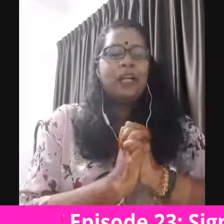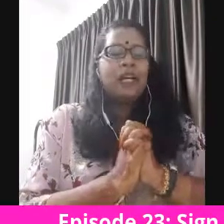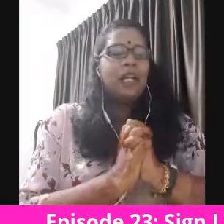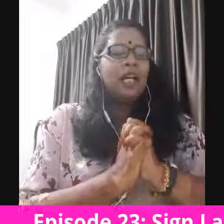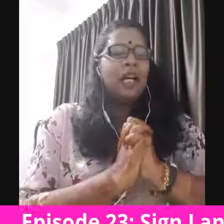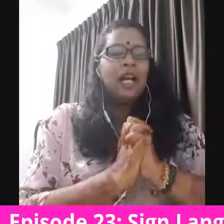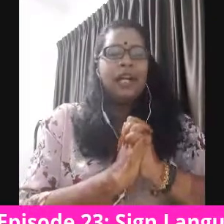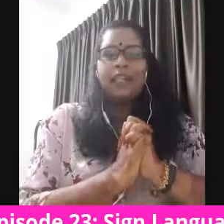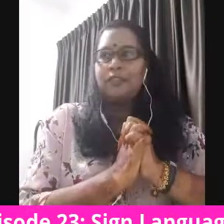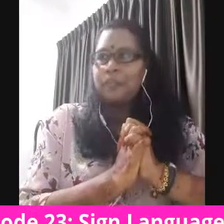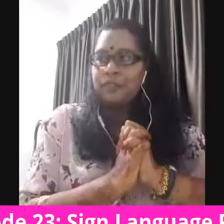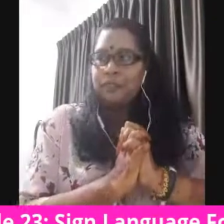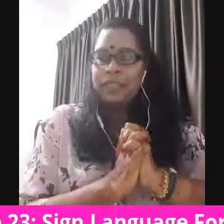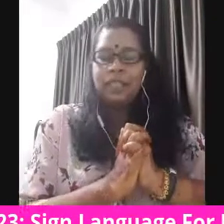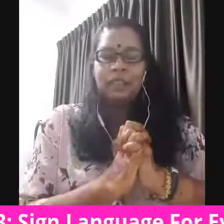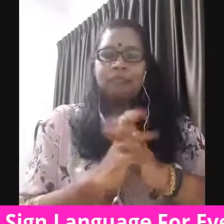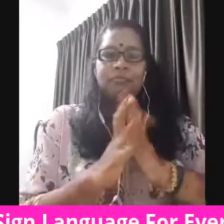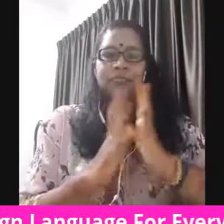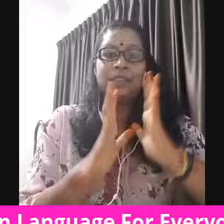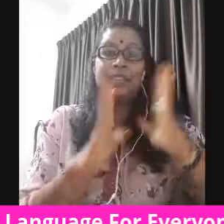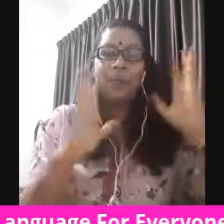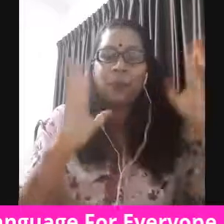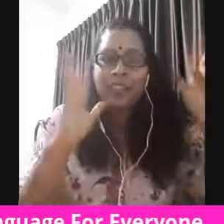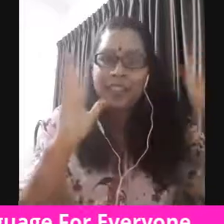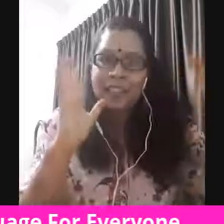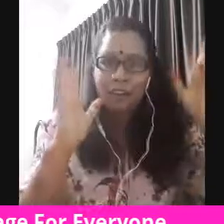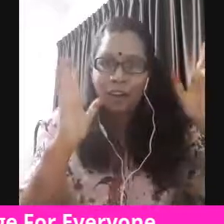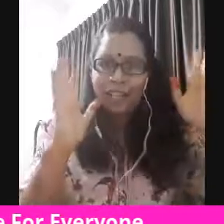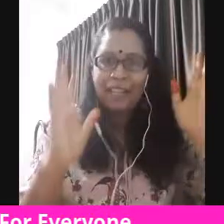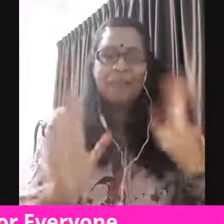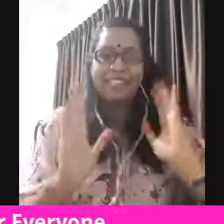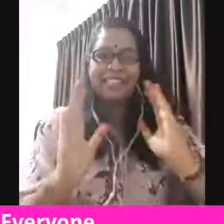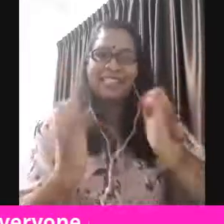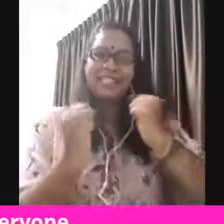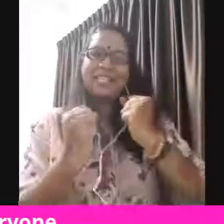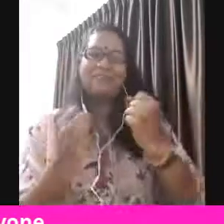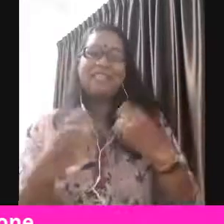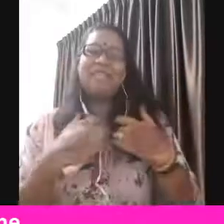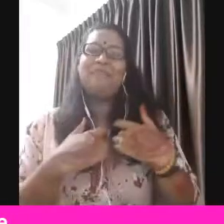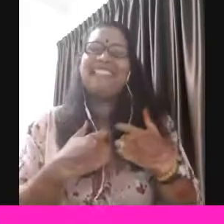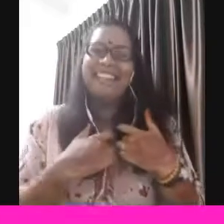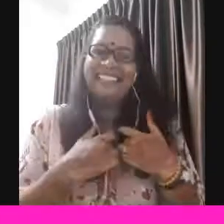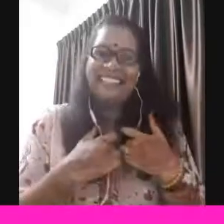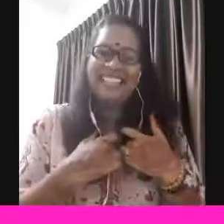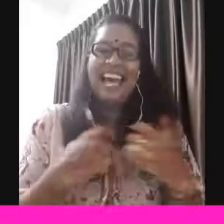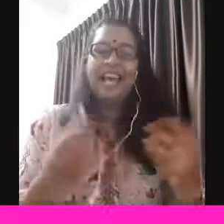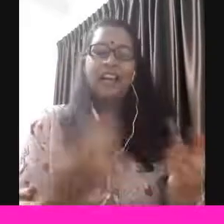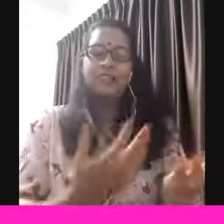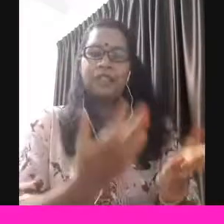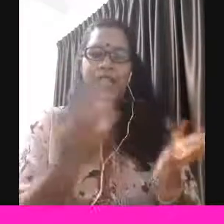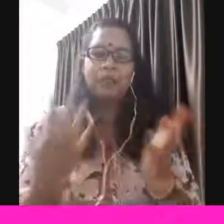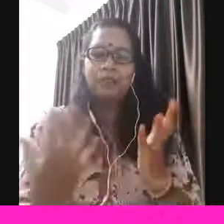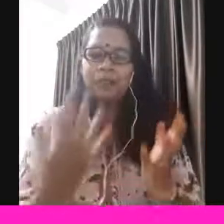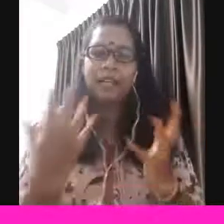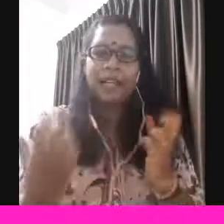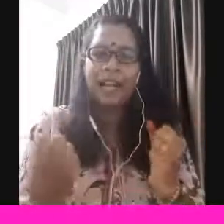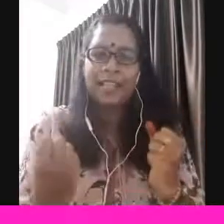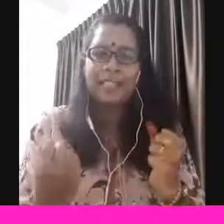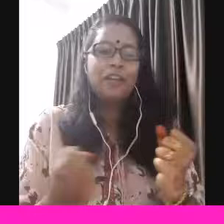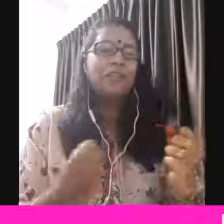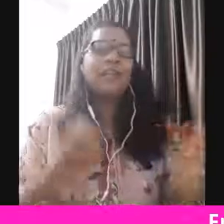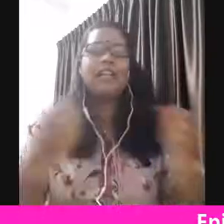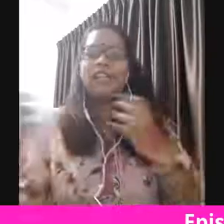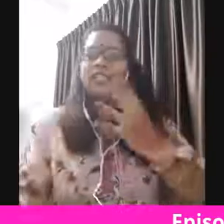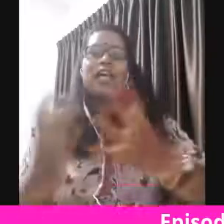So even we tidak puas hati and all must keep inside this, and after come out yeah, from the